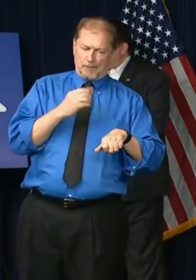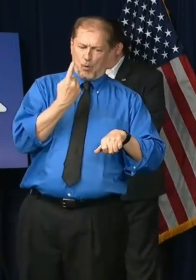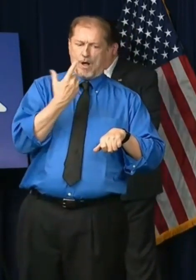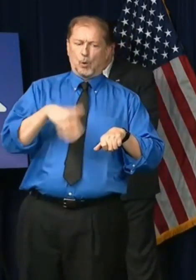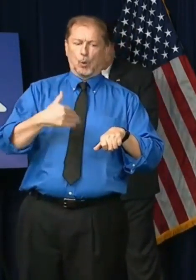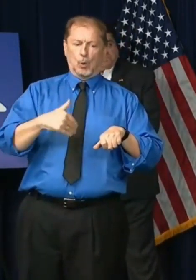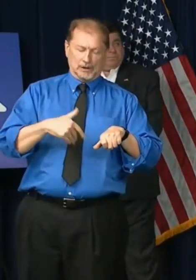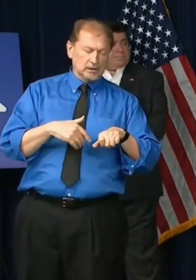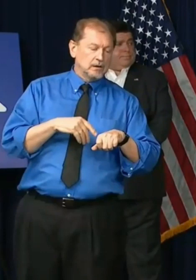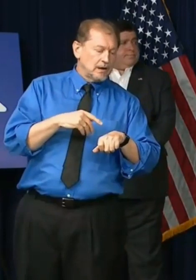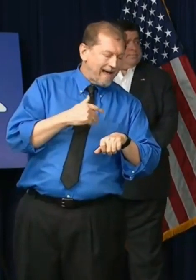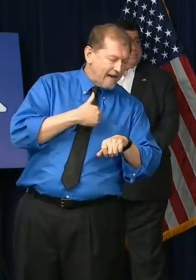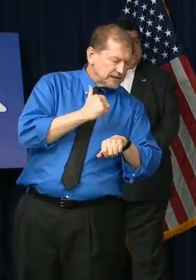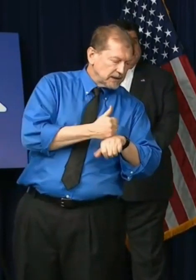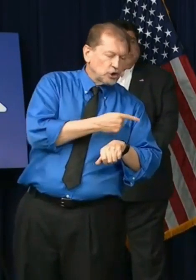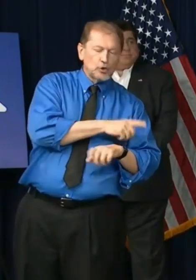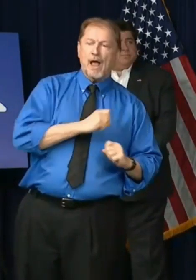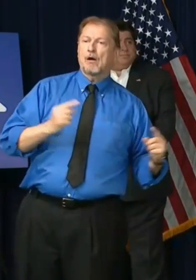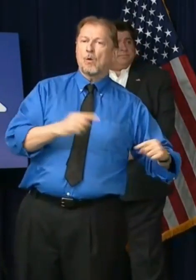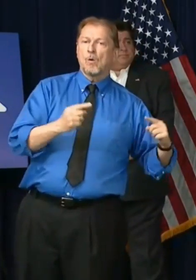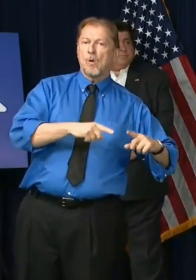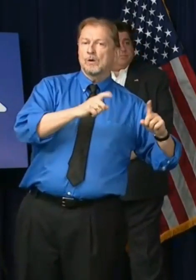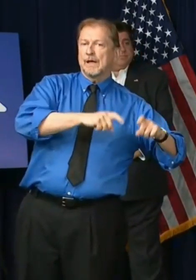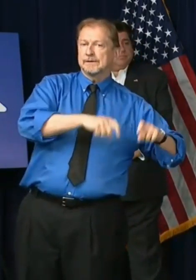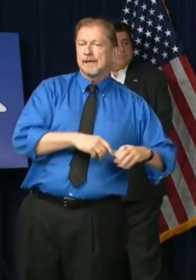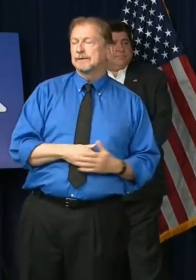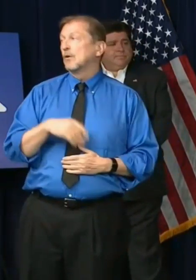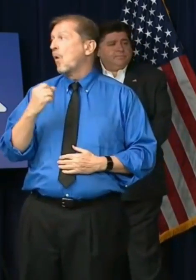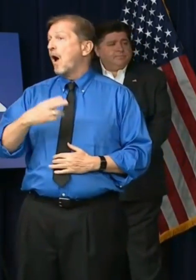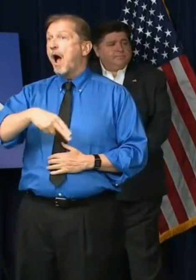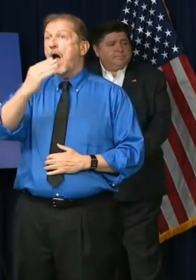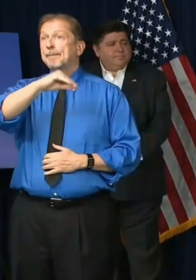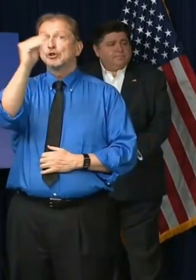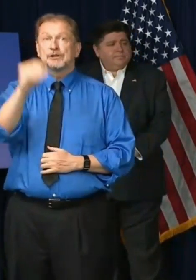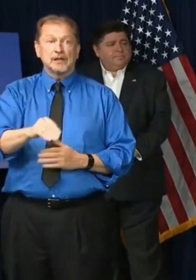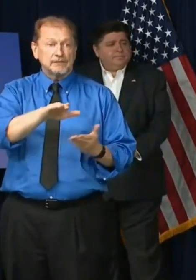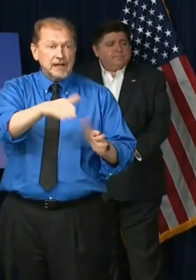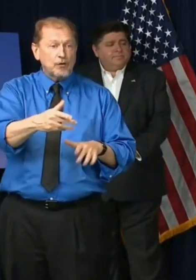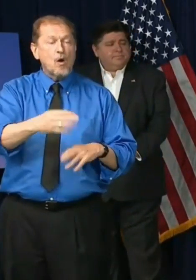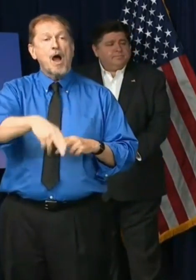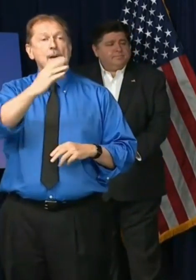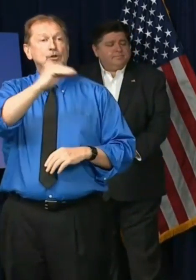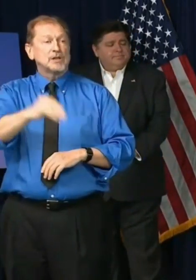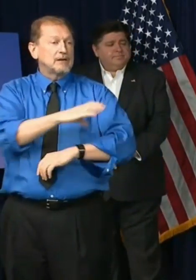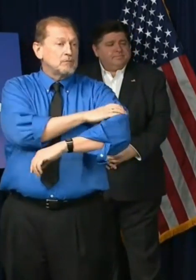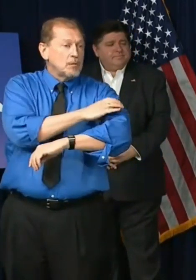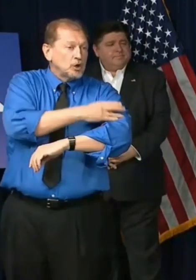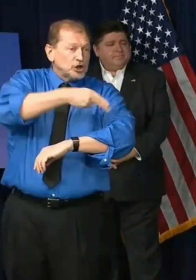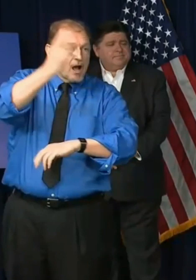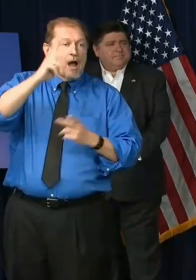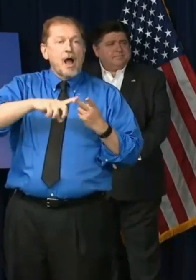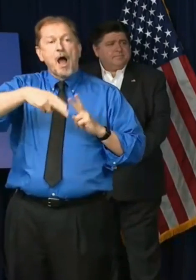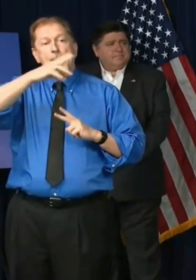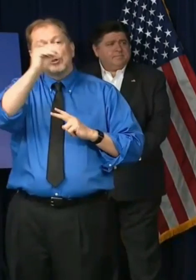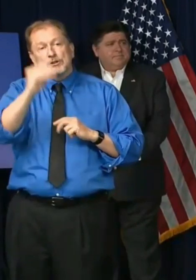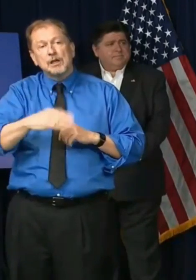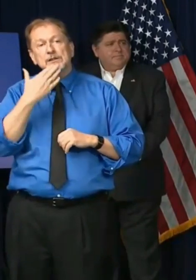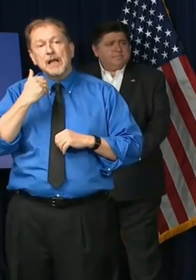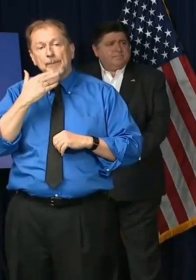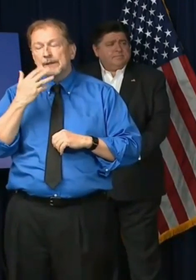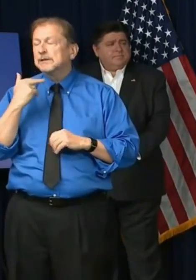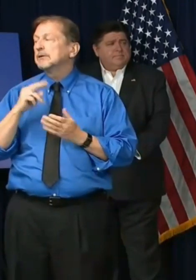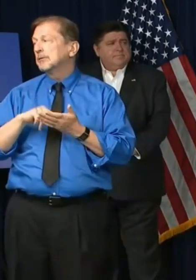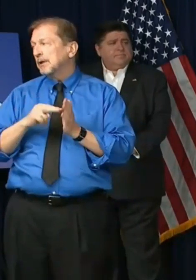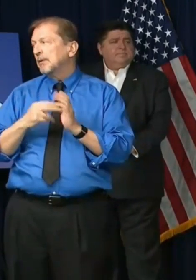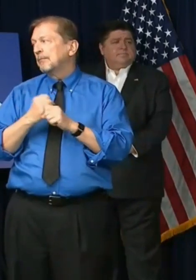that also have a lot of deaths or a lot of morbidity, and then try to focus some of our resources towards that area. So also